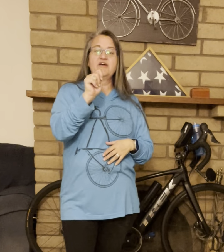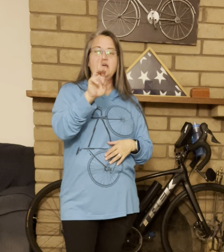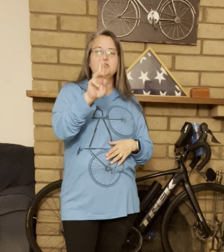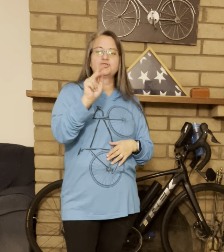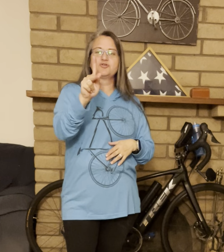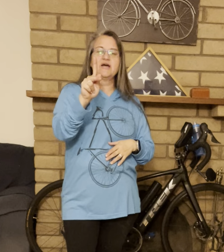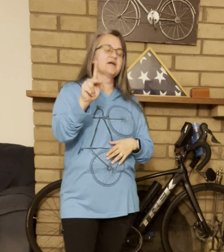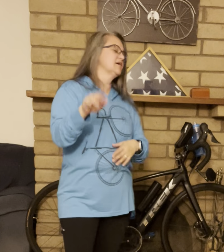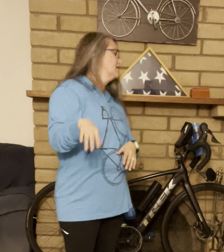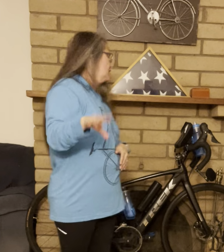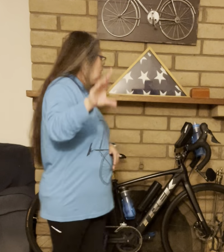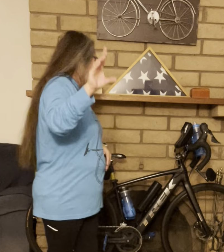a Trek